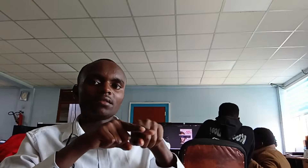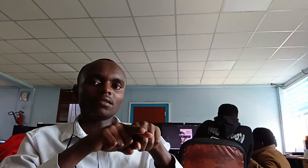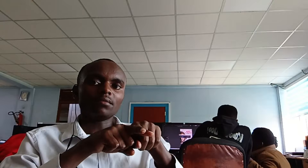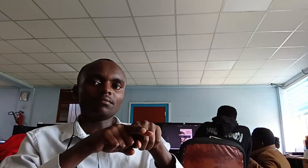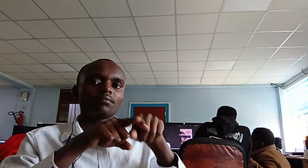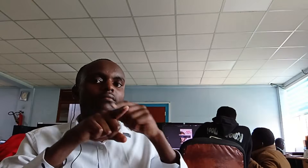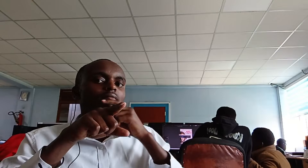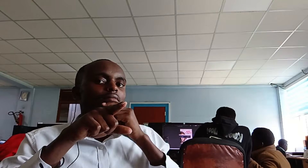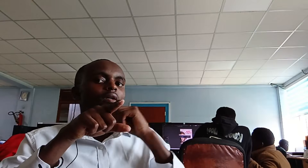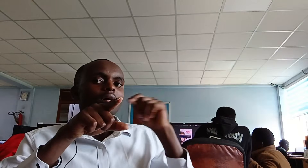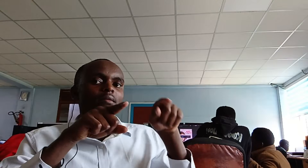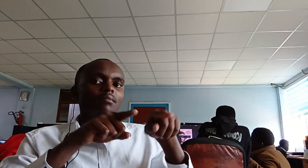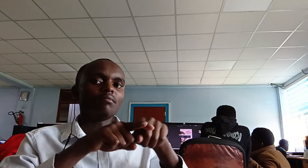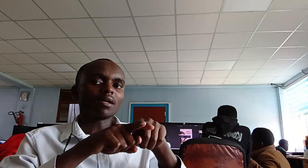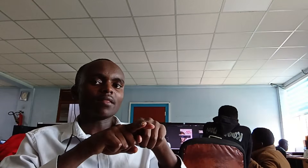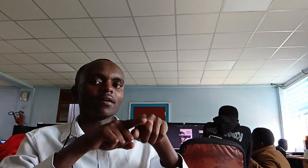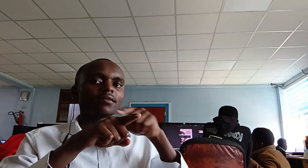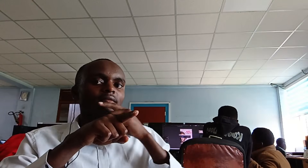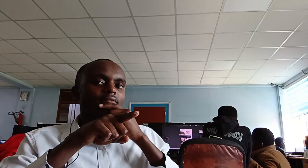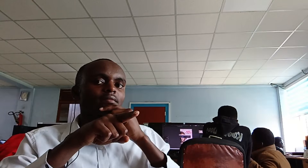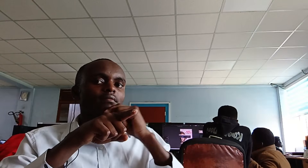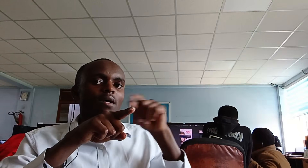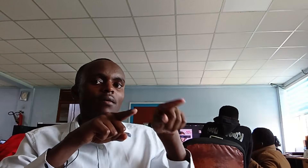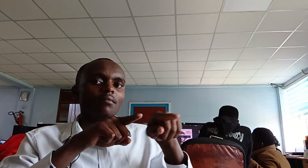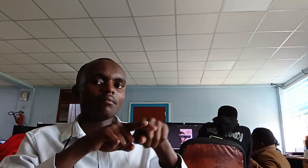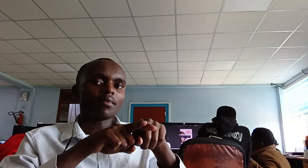Same. Brother. Brother.